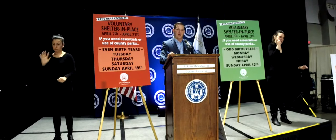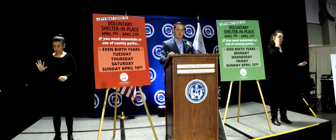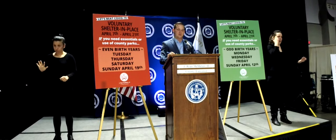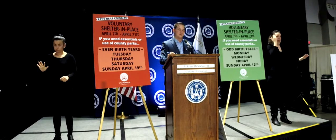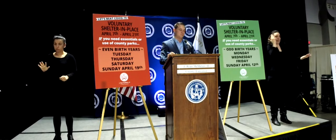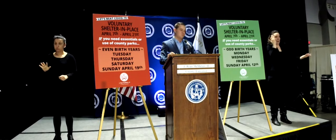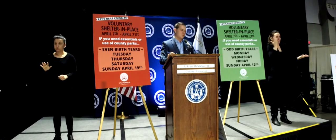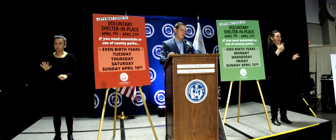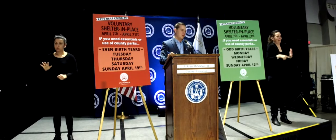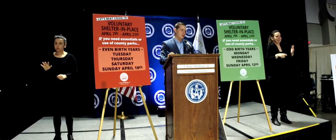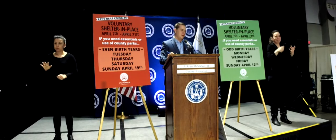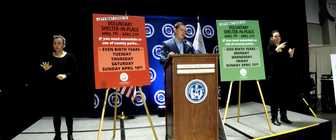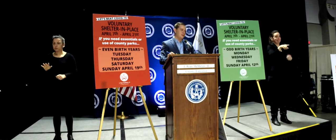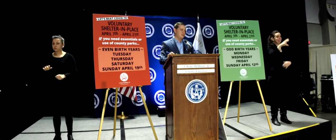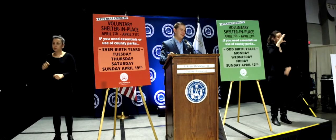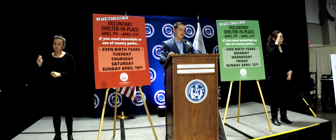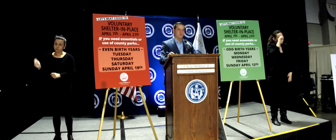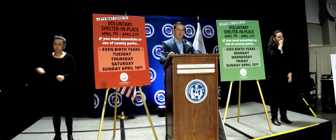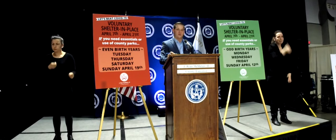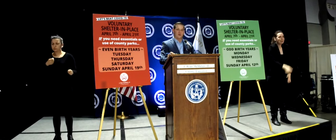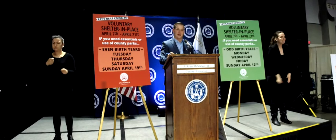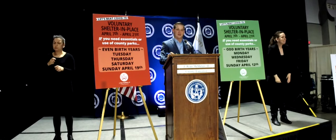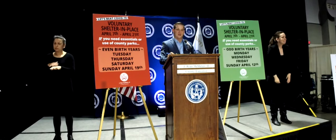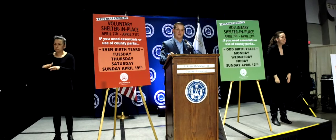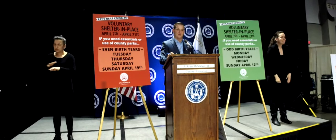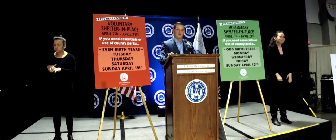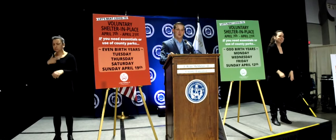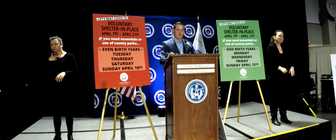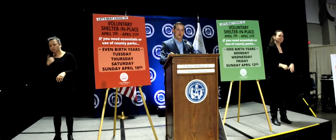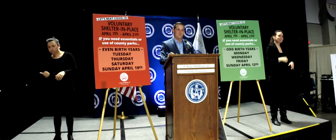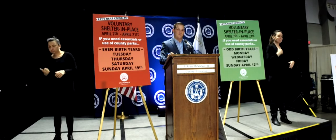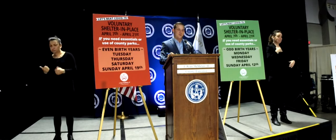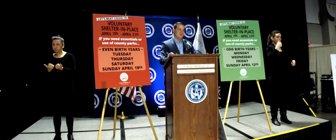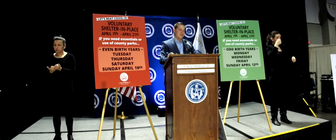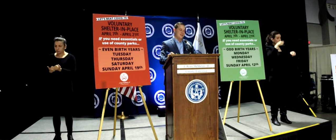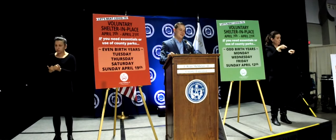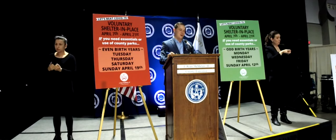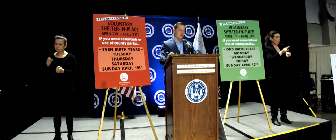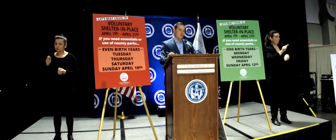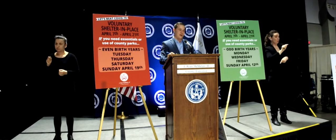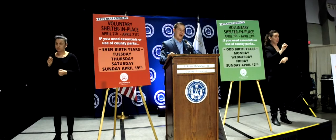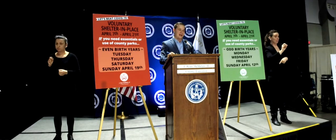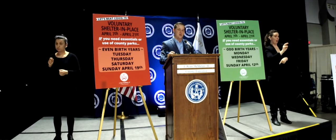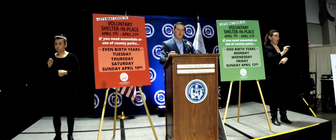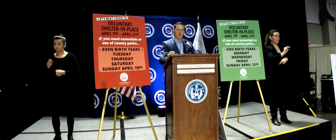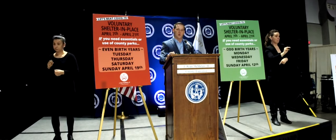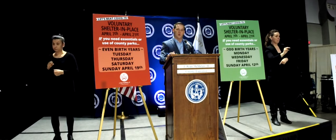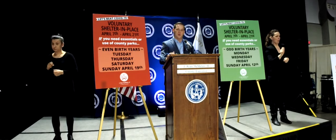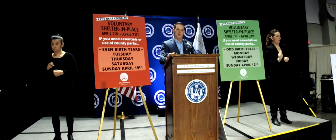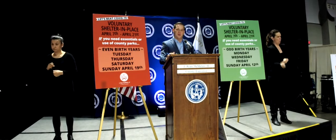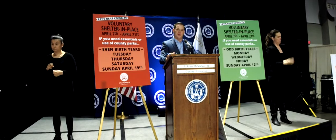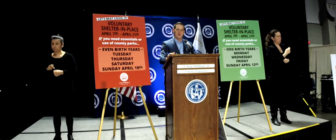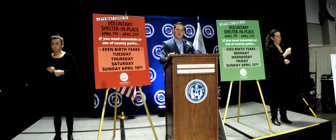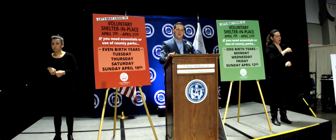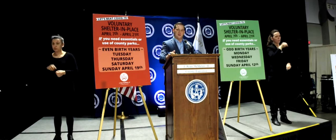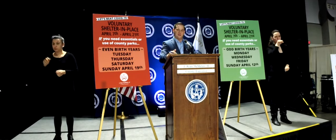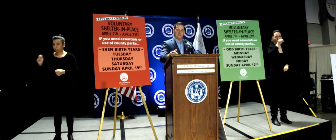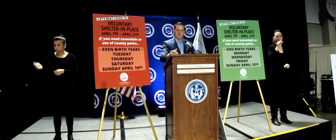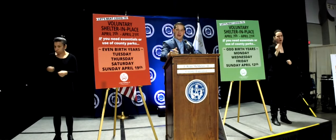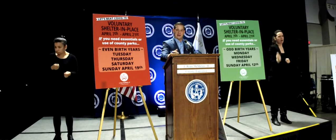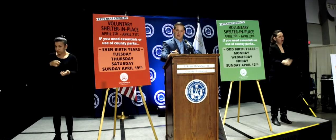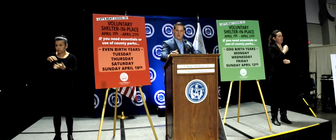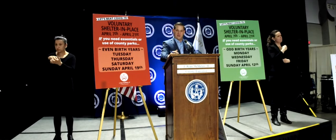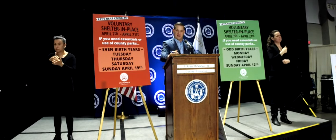golfing prowess, and he's on a board of a director of a club, and so I knew